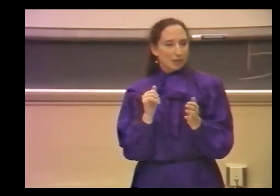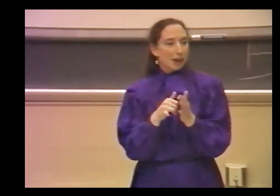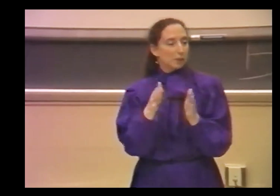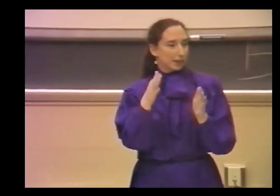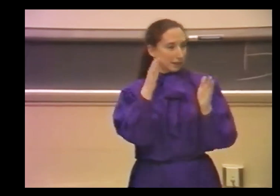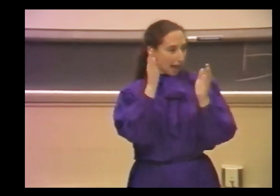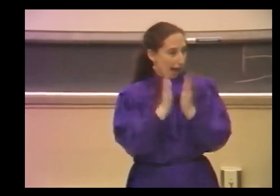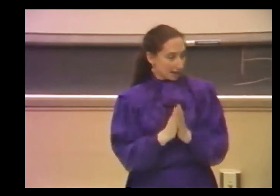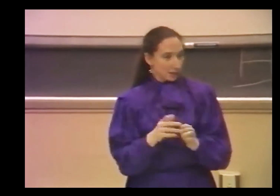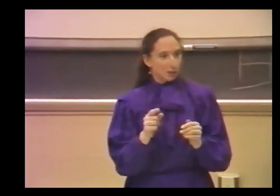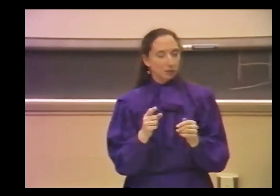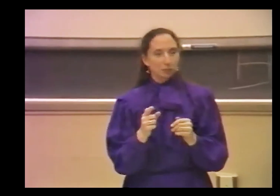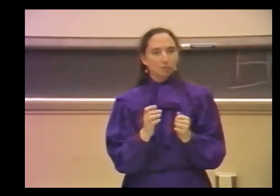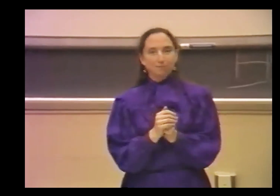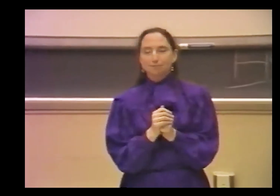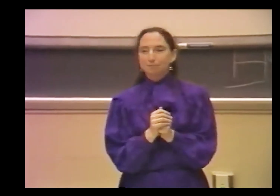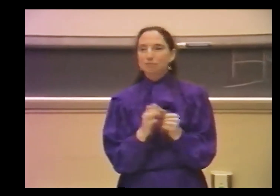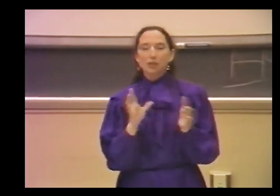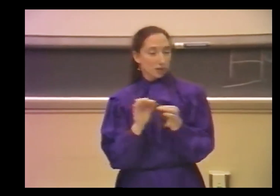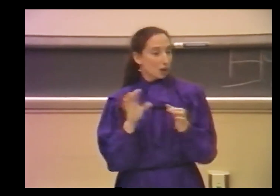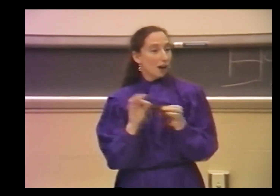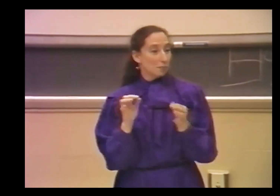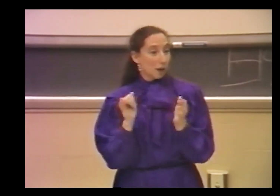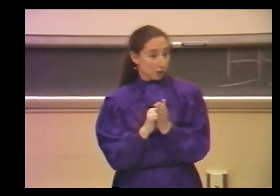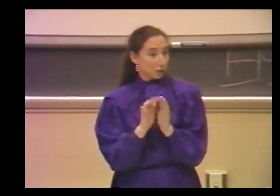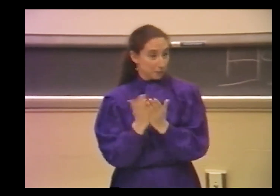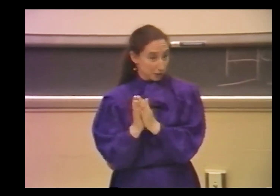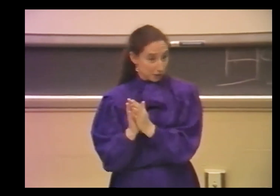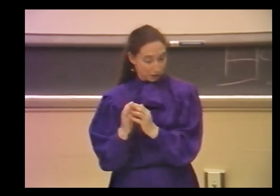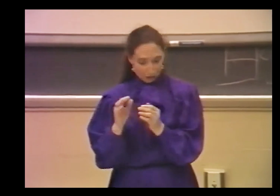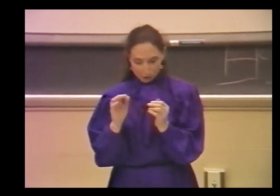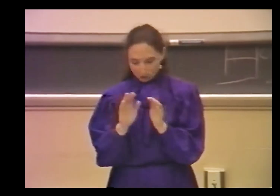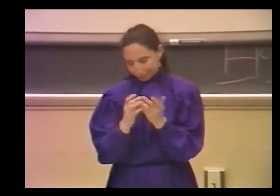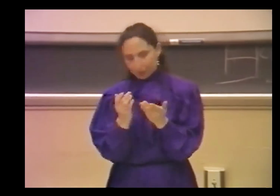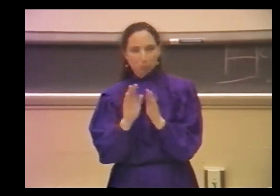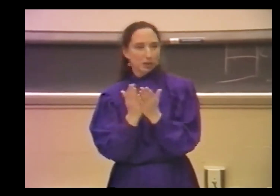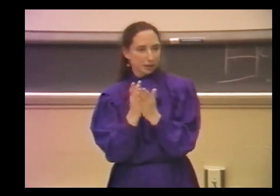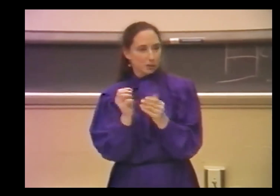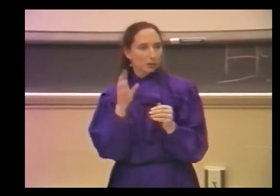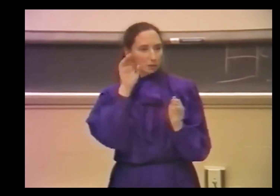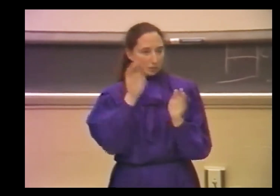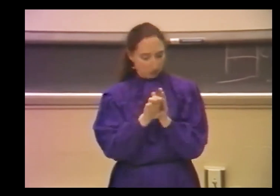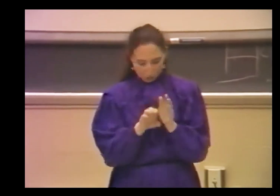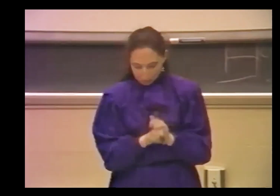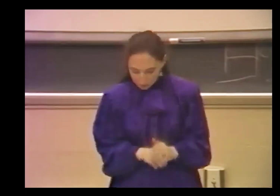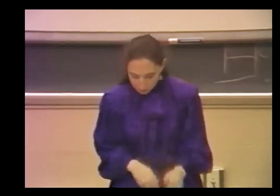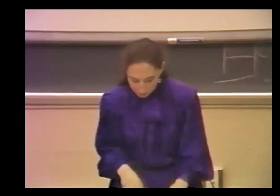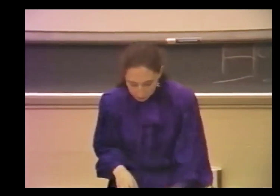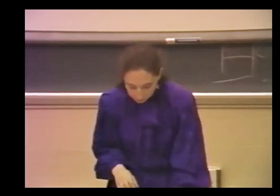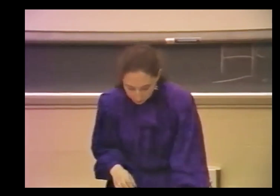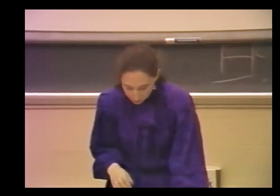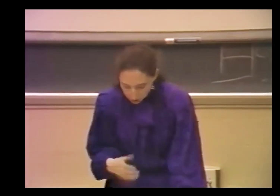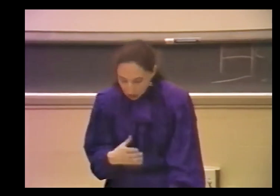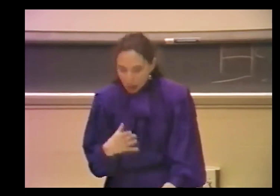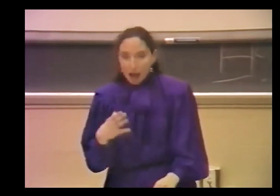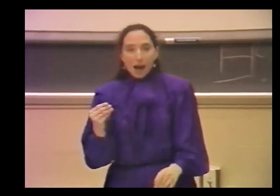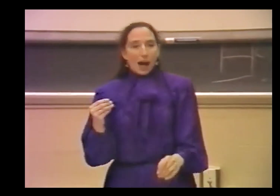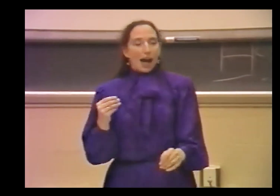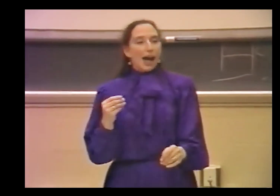that we asked to talk about those little booklets or pictures.